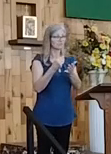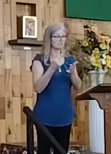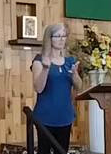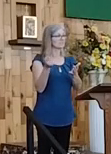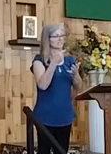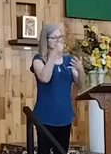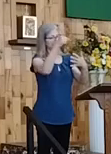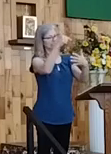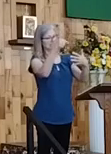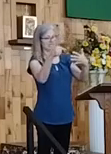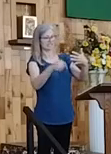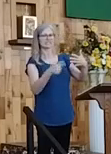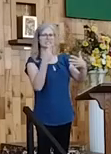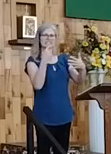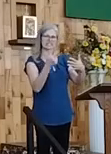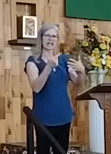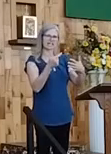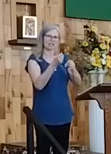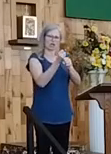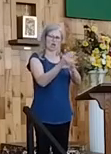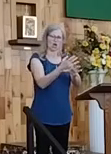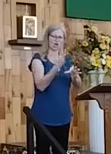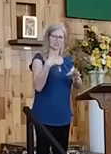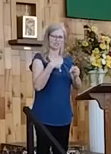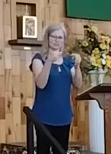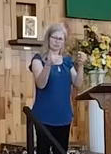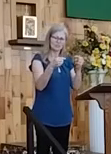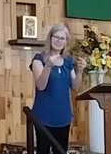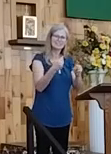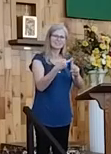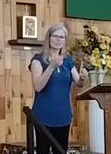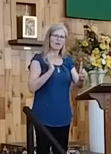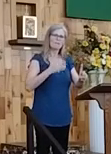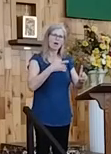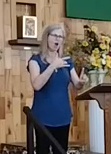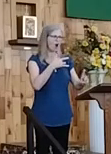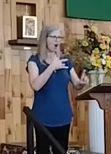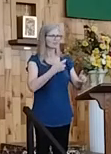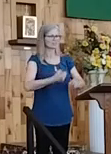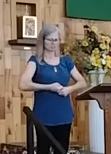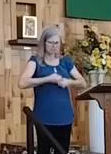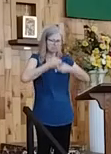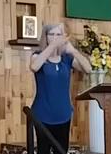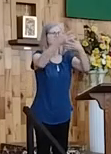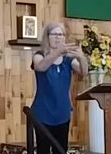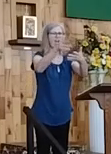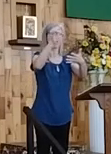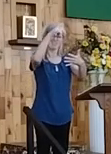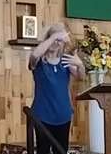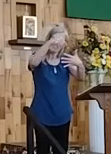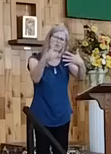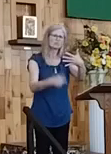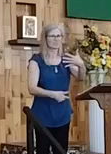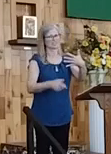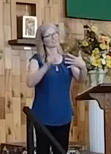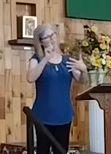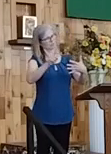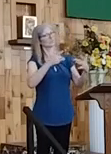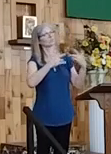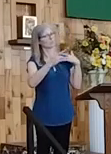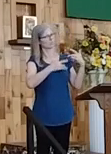he says defile us, come from our hearts and out, those are the things that we have to worry